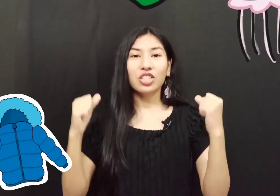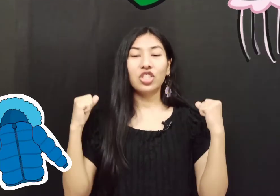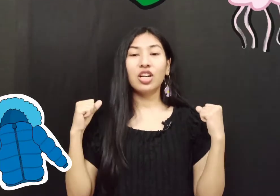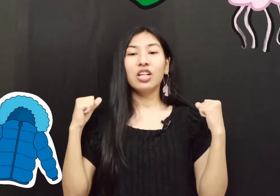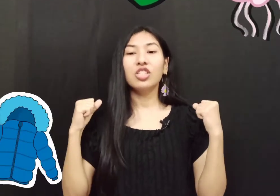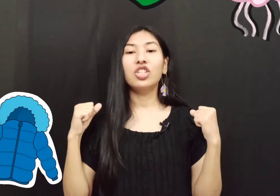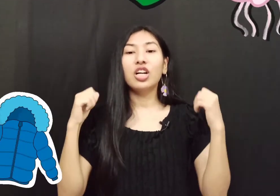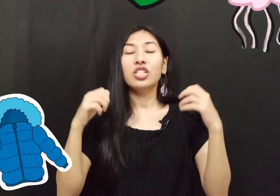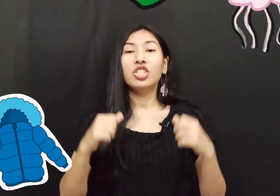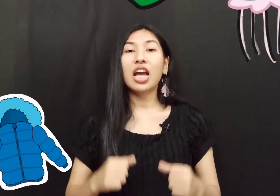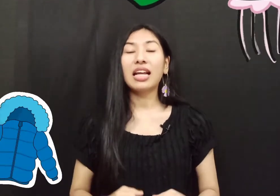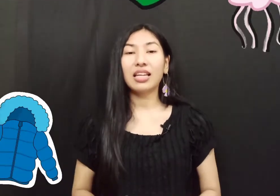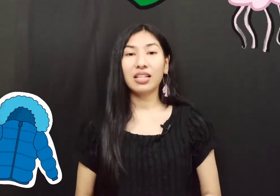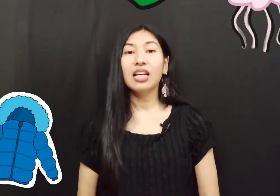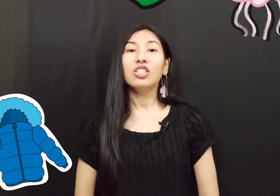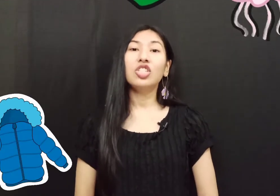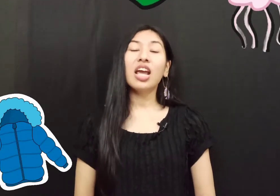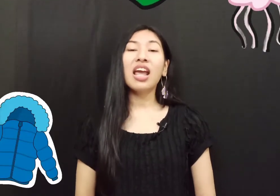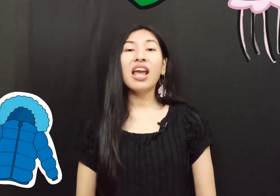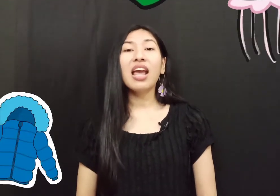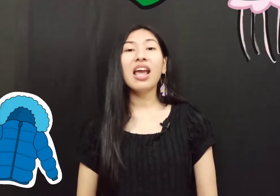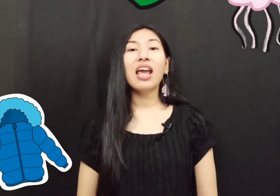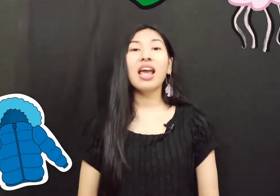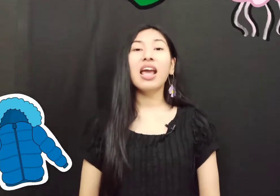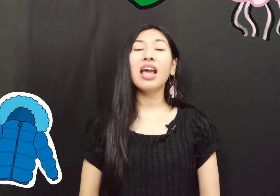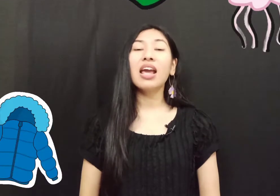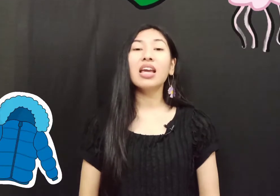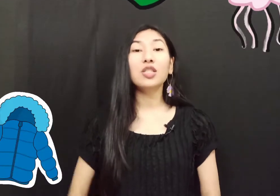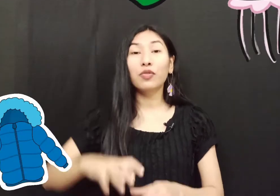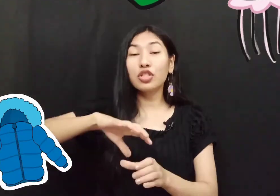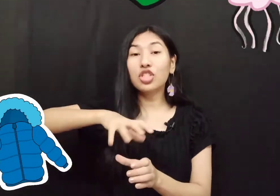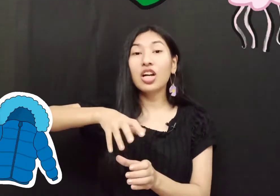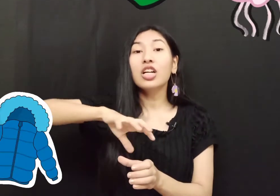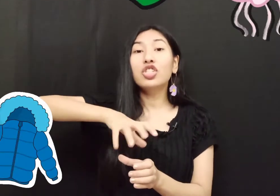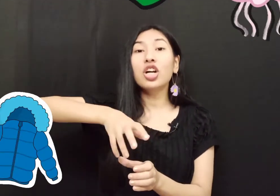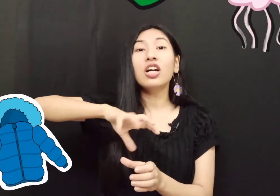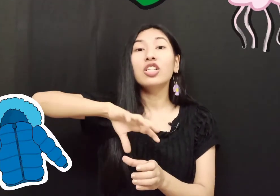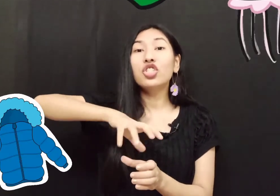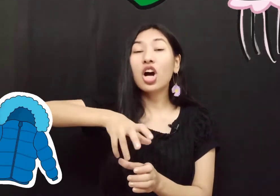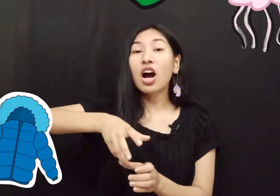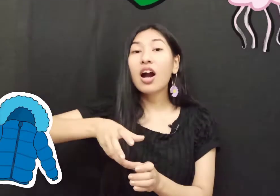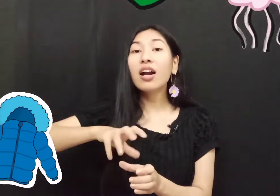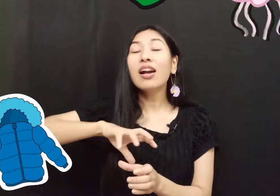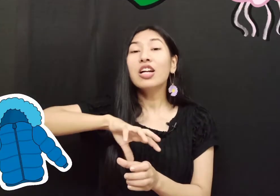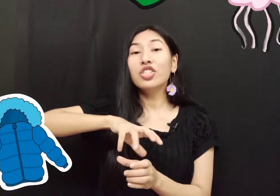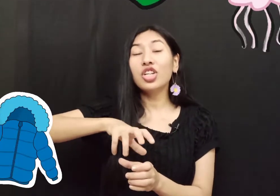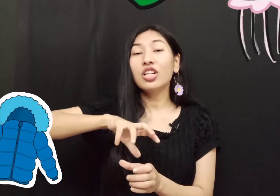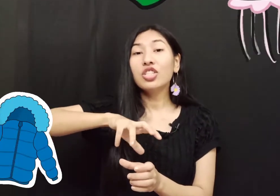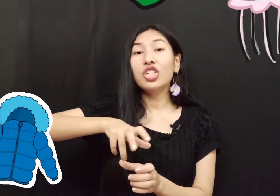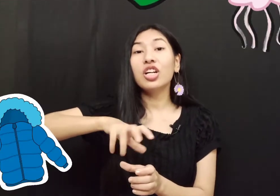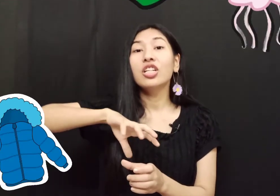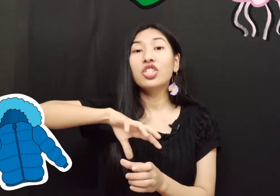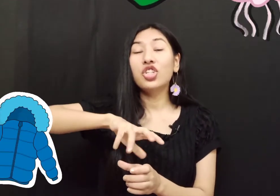Jacket. Jacket. J is for jar.